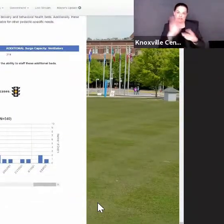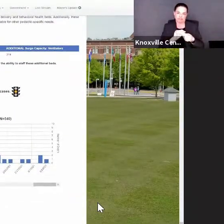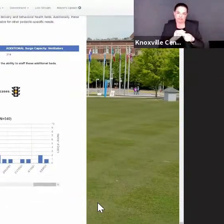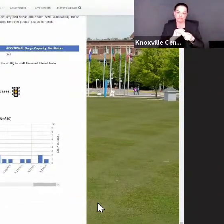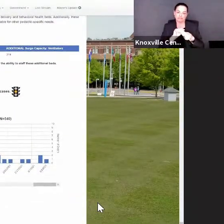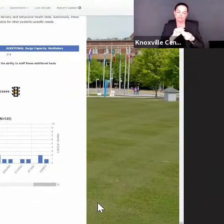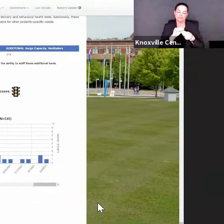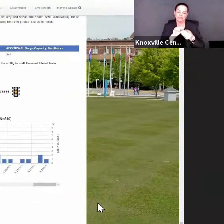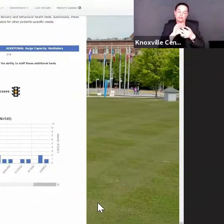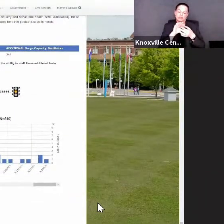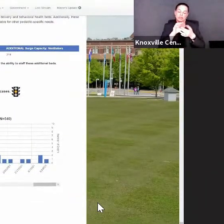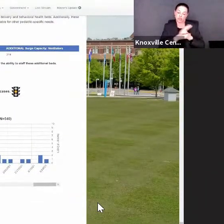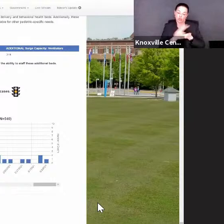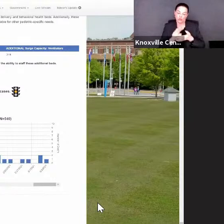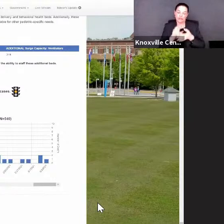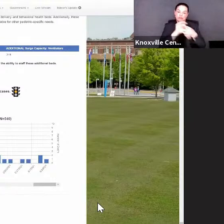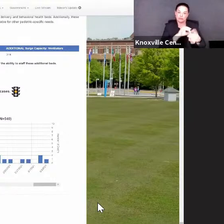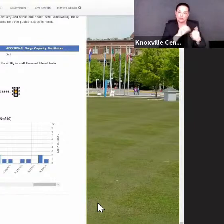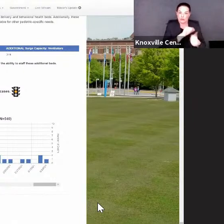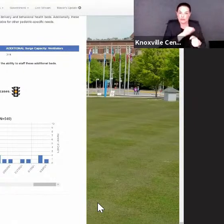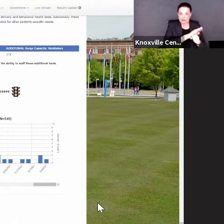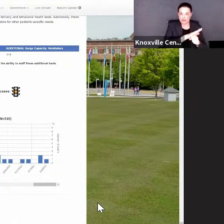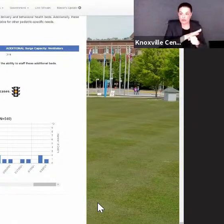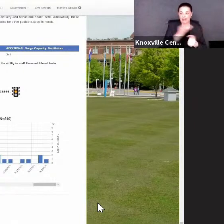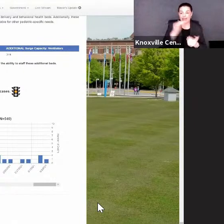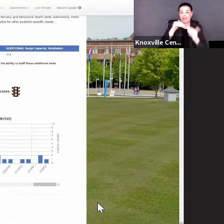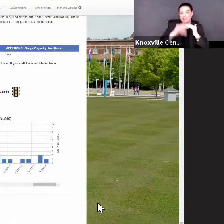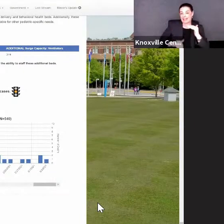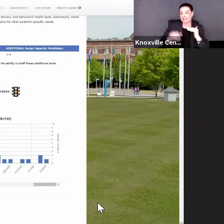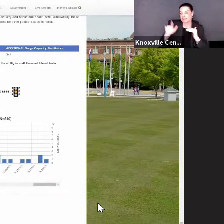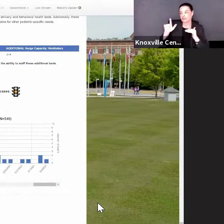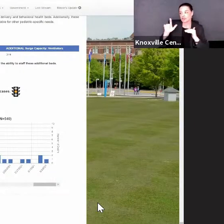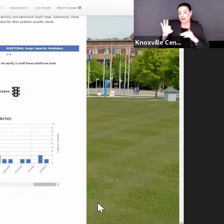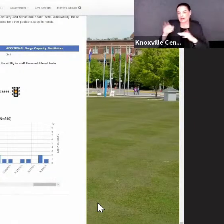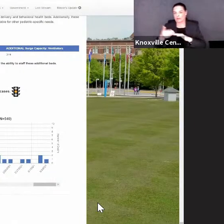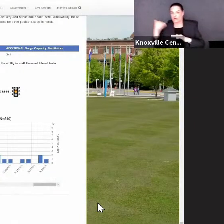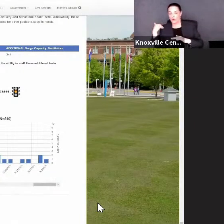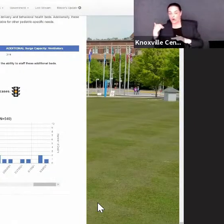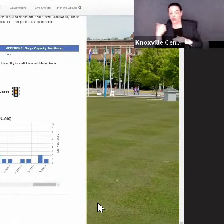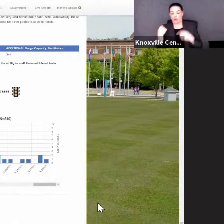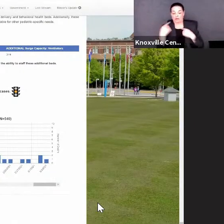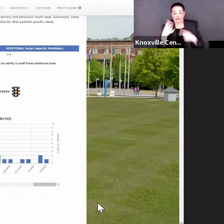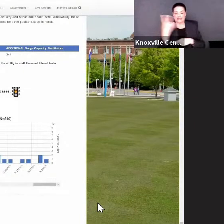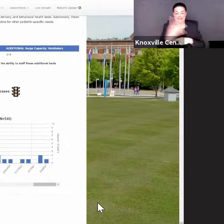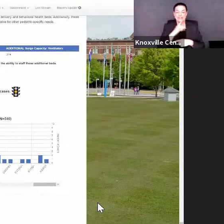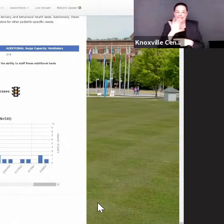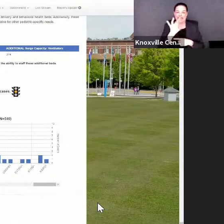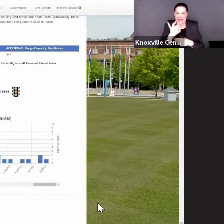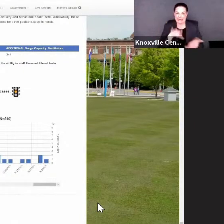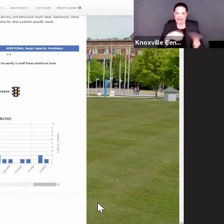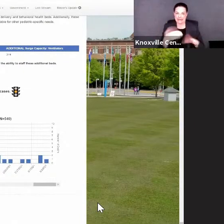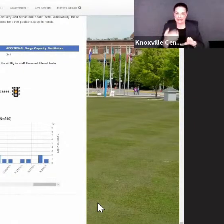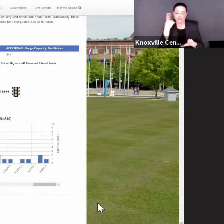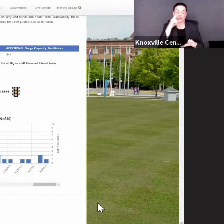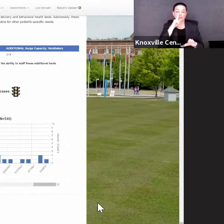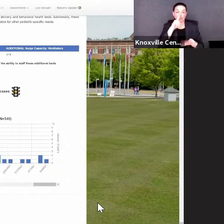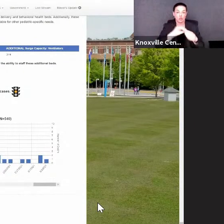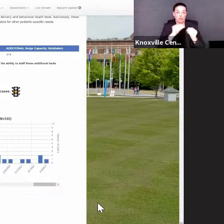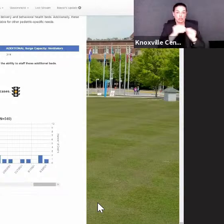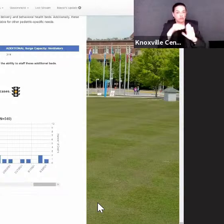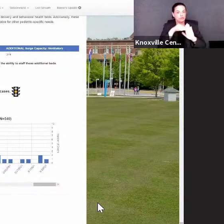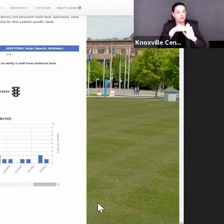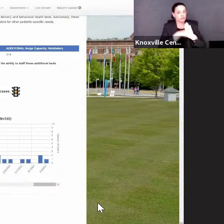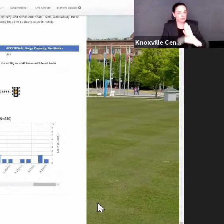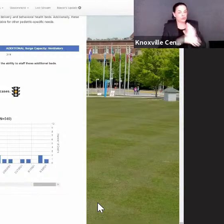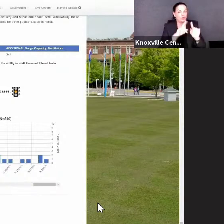which is down from 29 last week. And in the last 7 days, there were 8 deaths. This is definitely trending in the right direction, but we do want to see